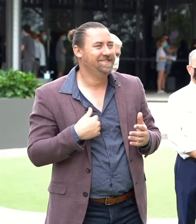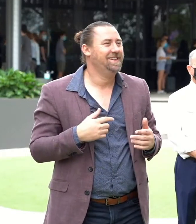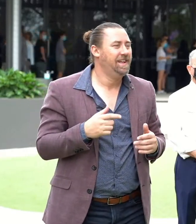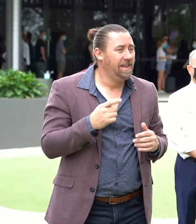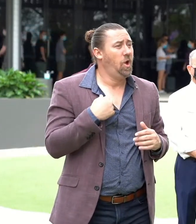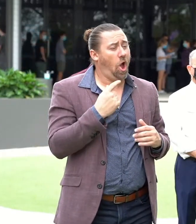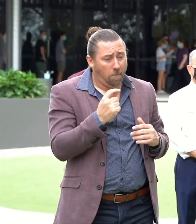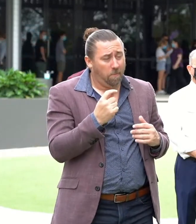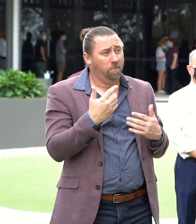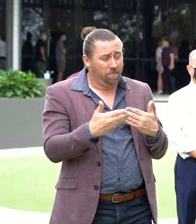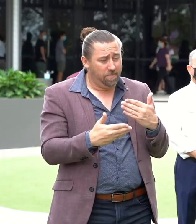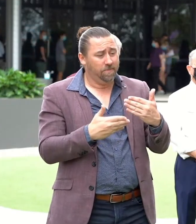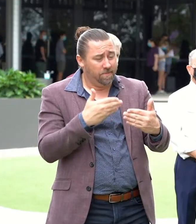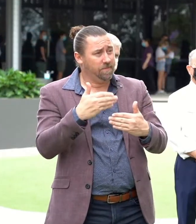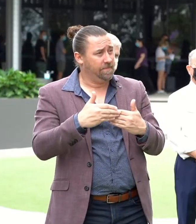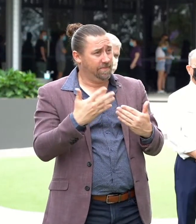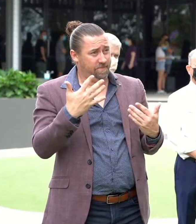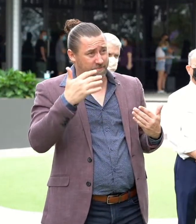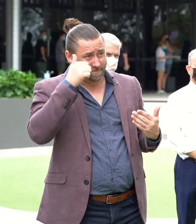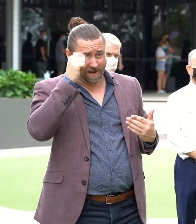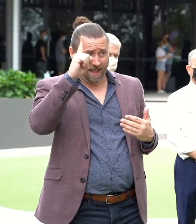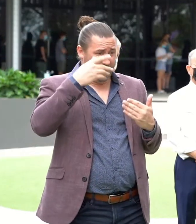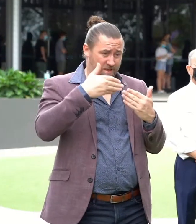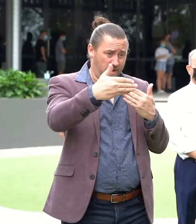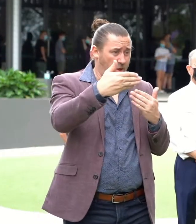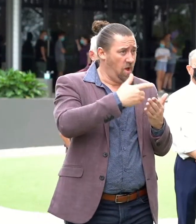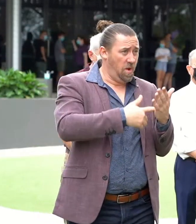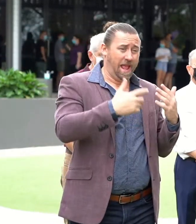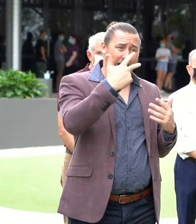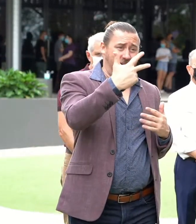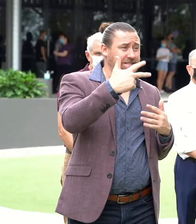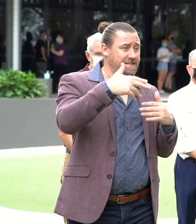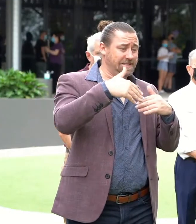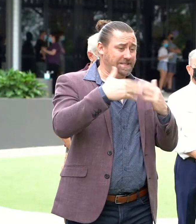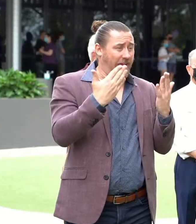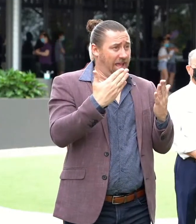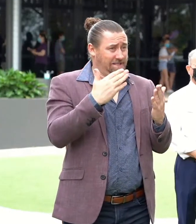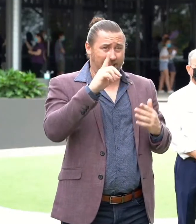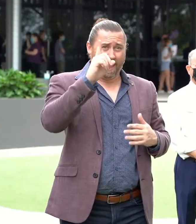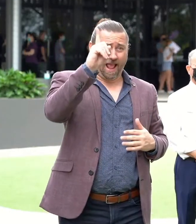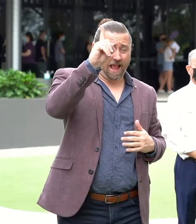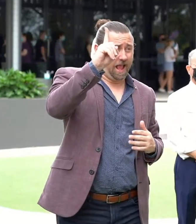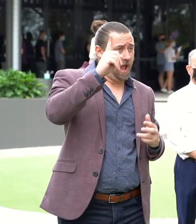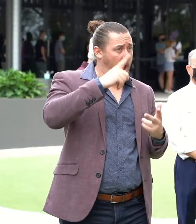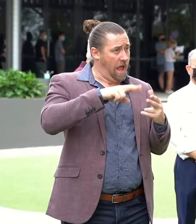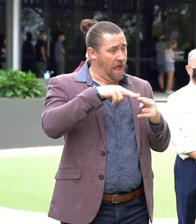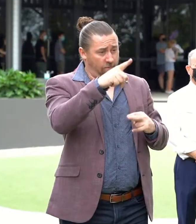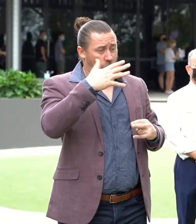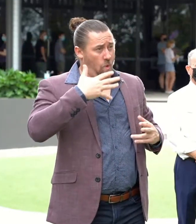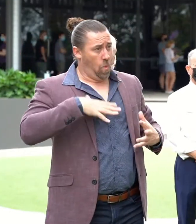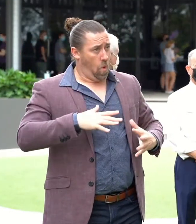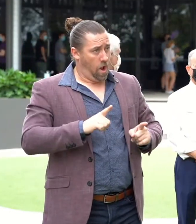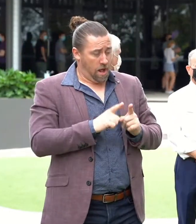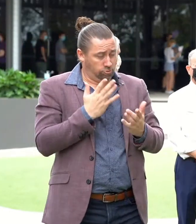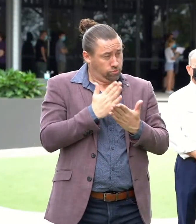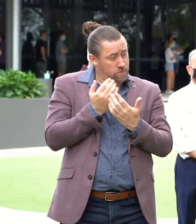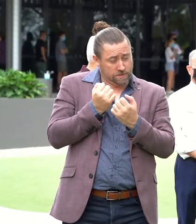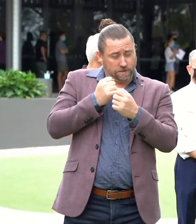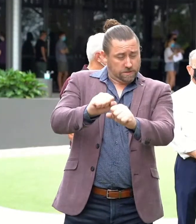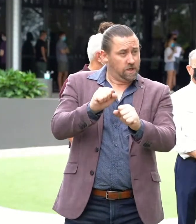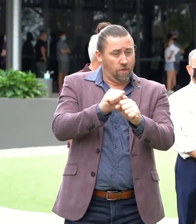over the time we've got this great window of opportunity that we can reach that 80%. And we have to. If we want normality and we want to keep